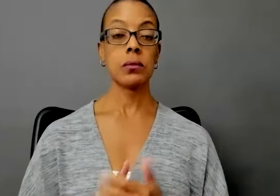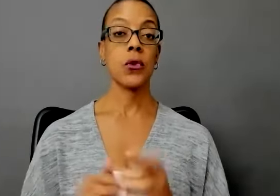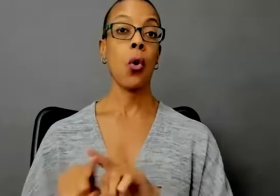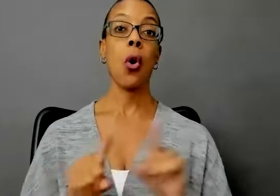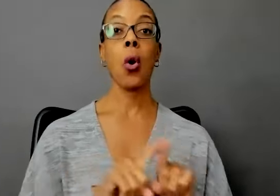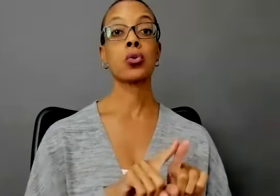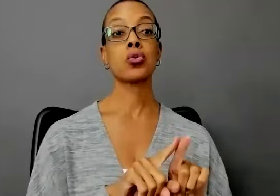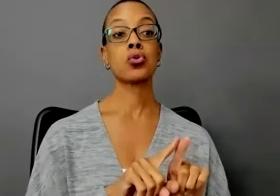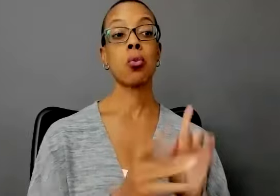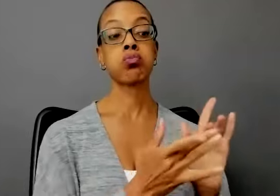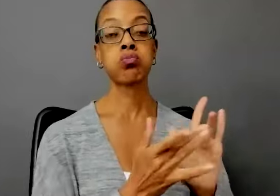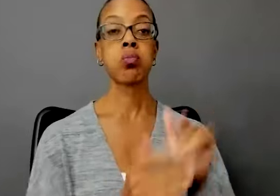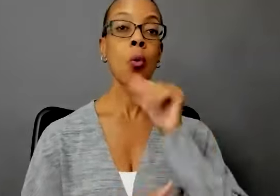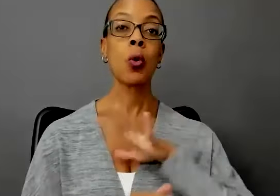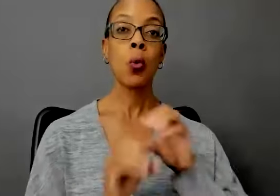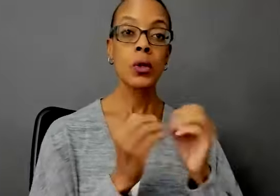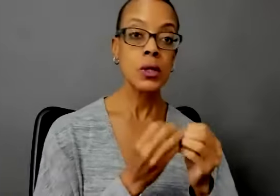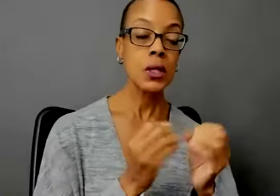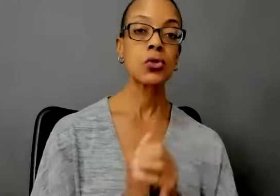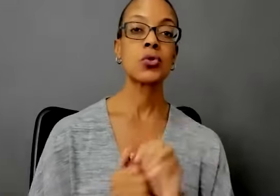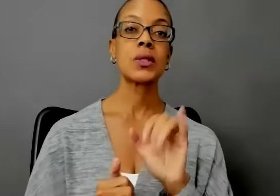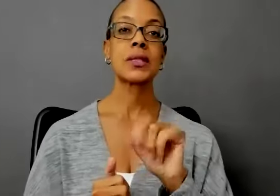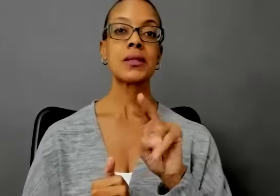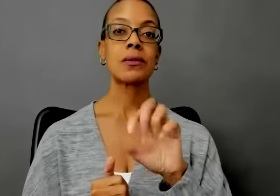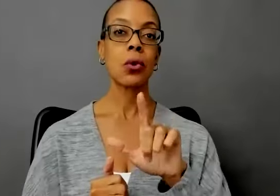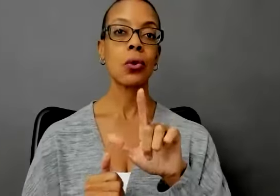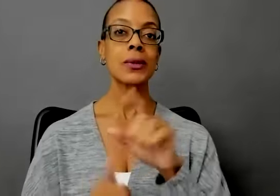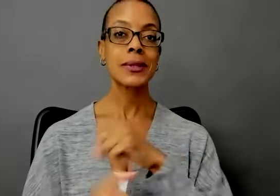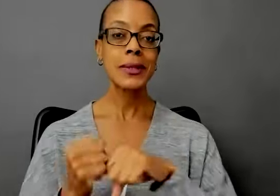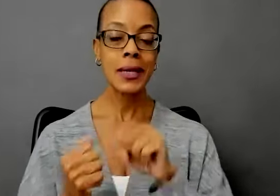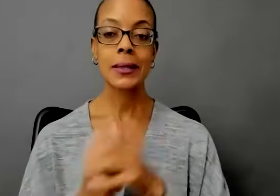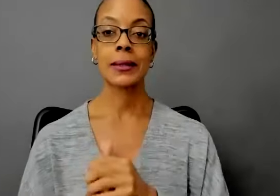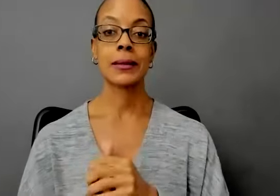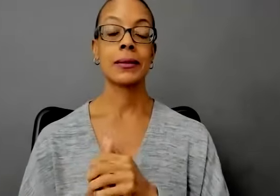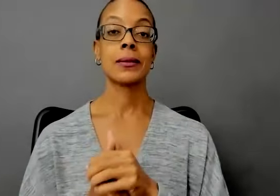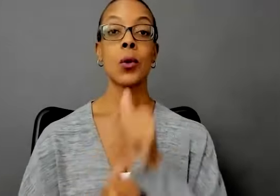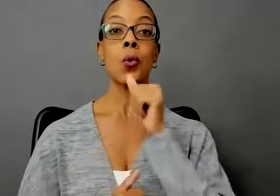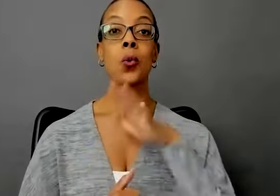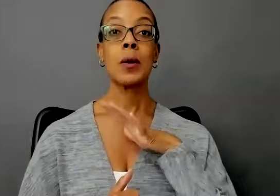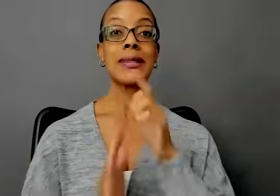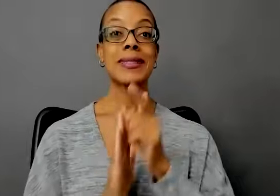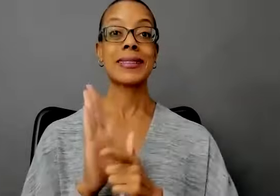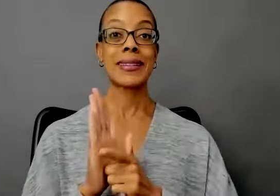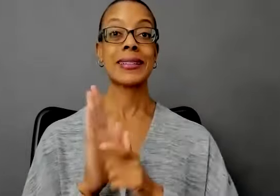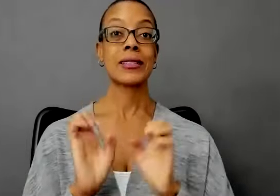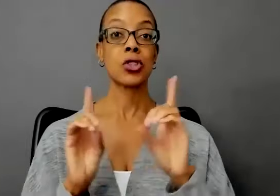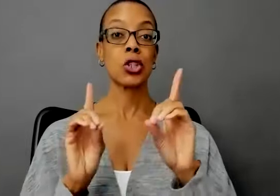organizations, civil society, people like the Women's Legal Education and Action Fund, which is also known as